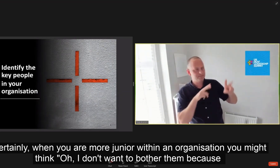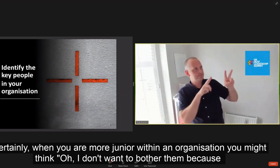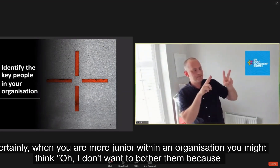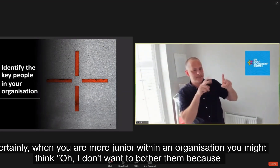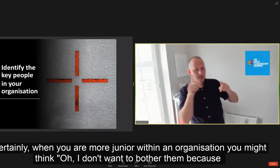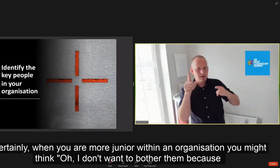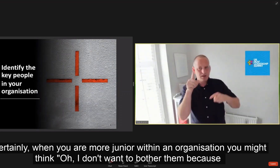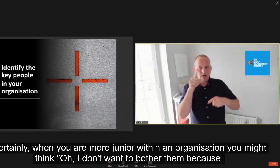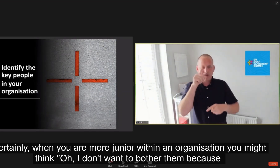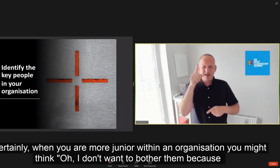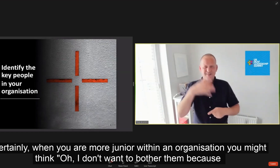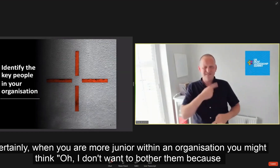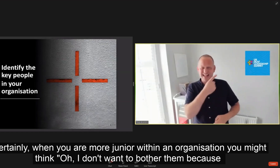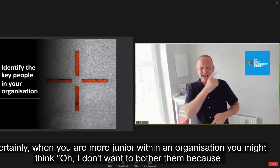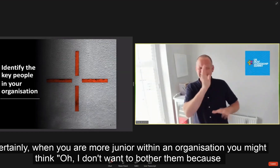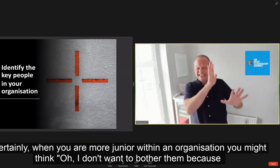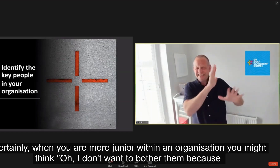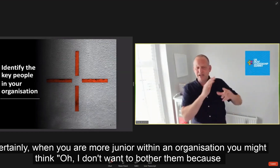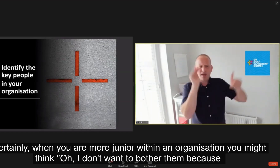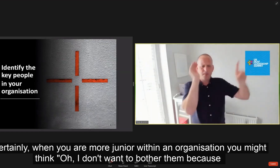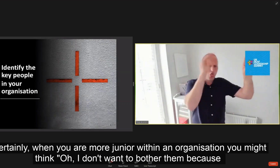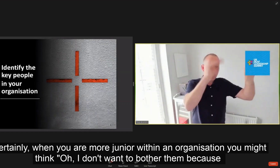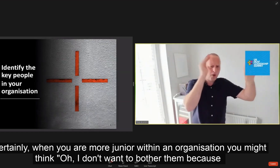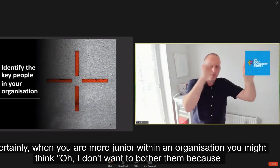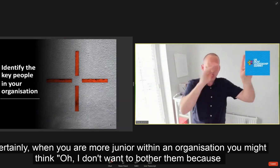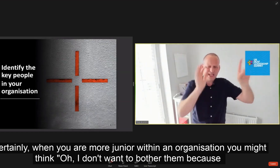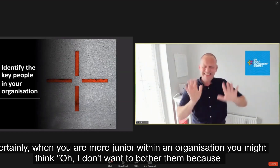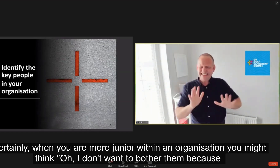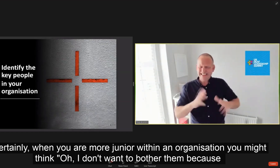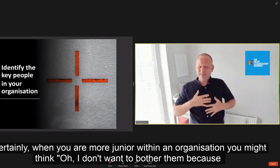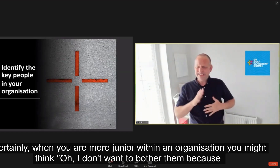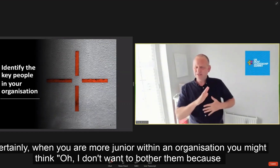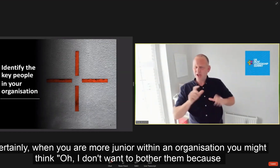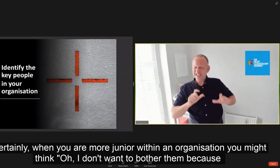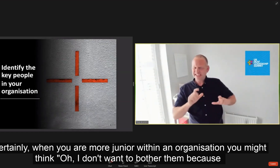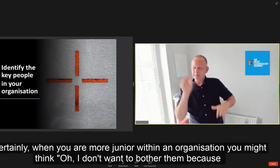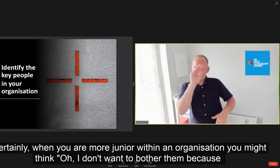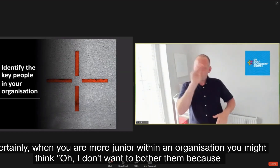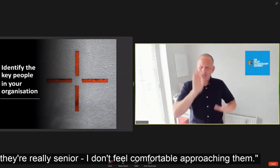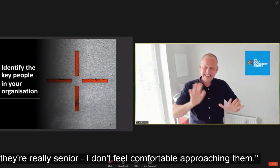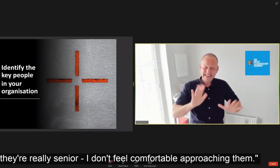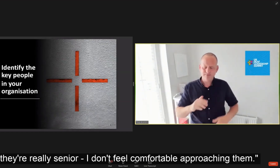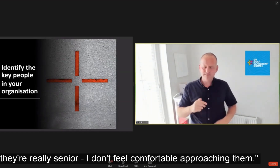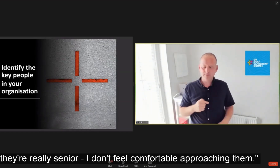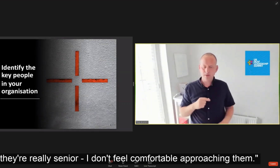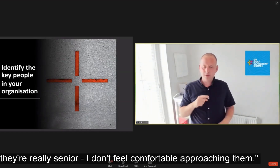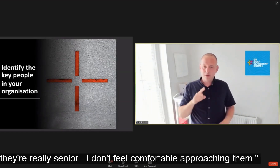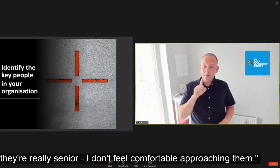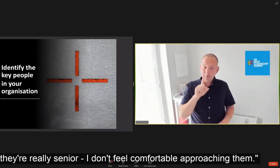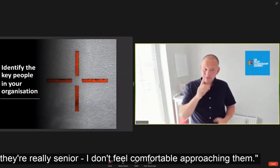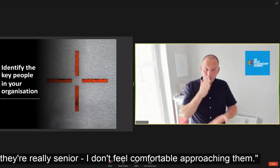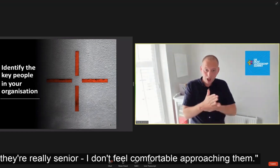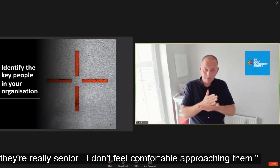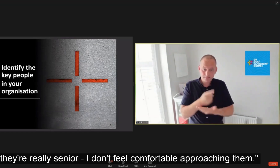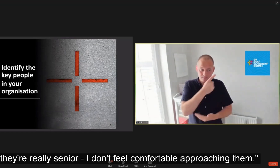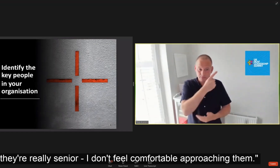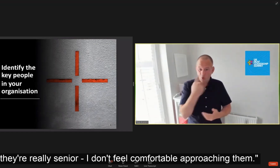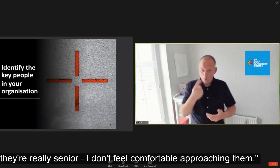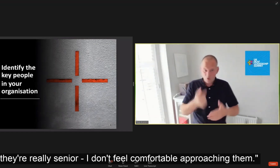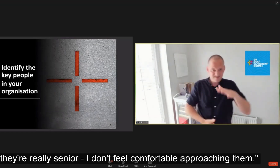you're more junior within an organization, you might think, oh, I don't want to bother them because they're really senior. I don't feel comfortable approaching them.